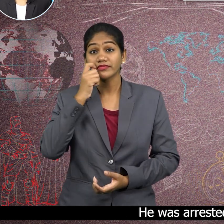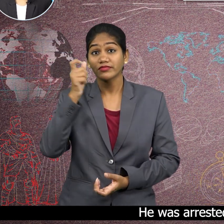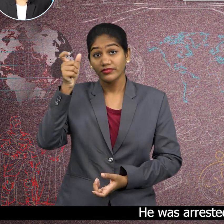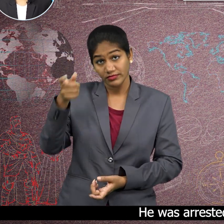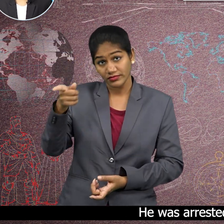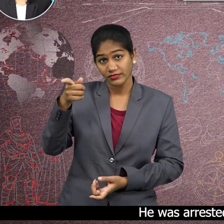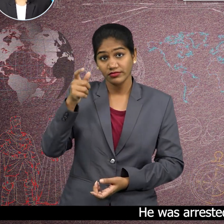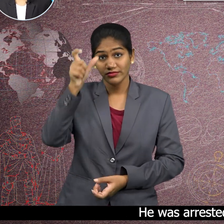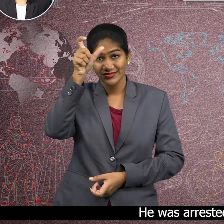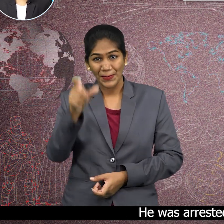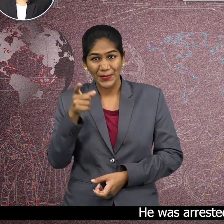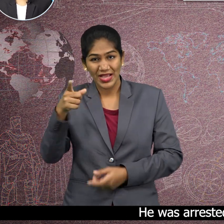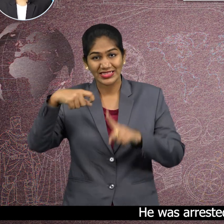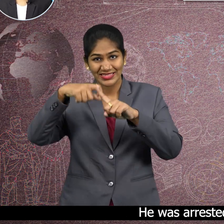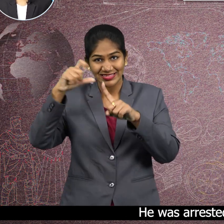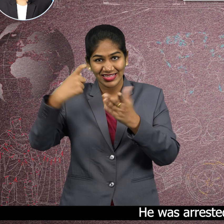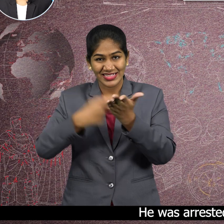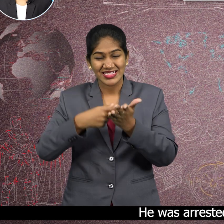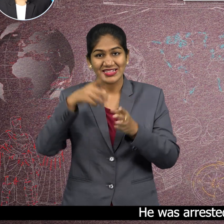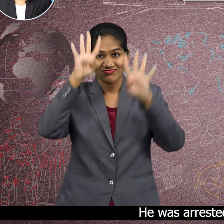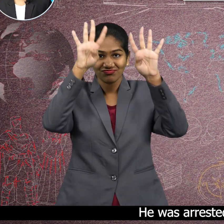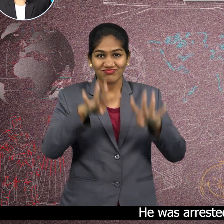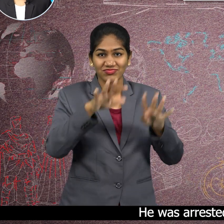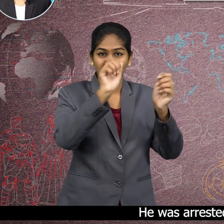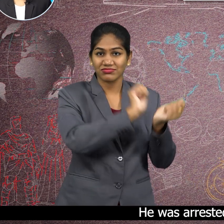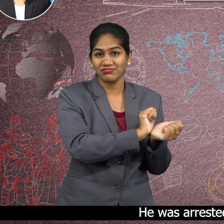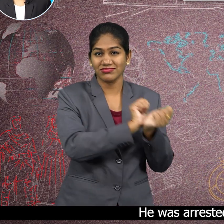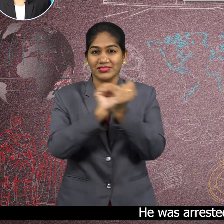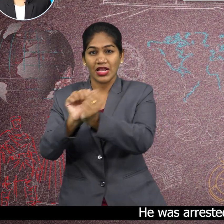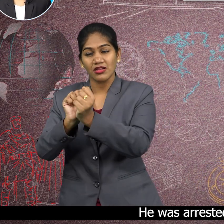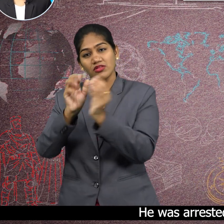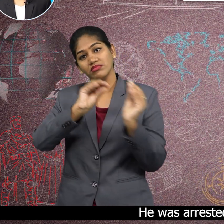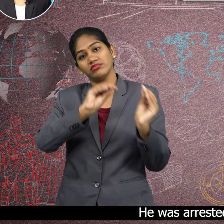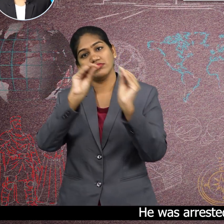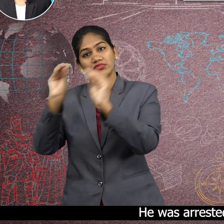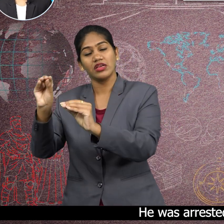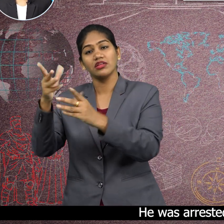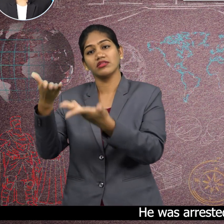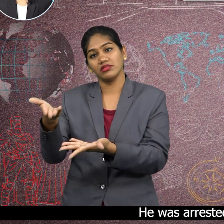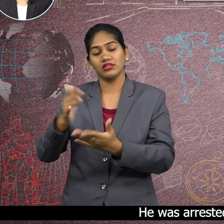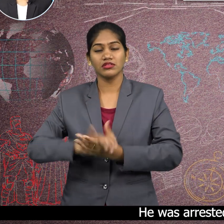He was arrested and lodged in jail.